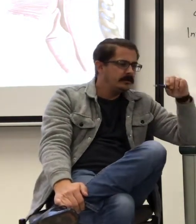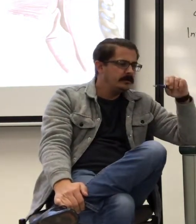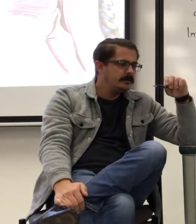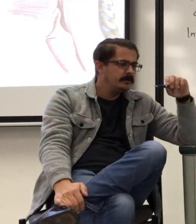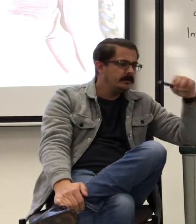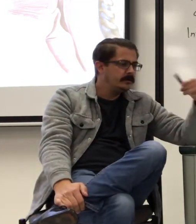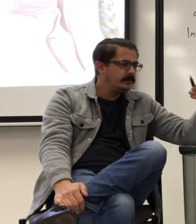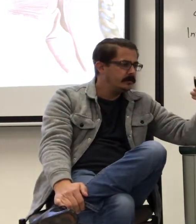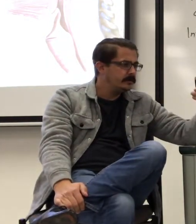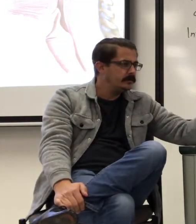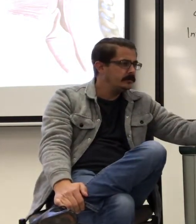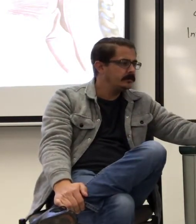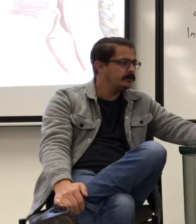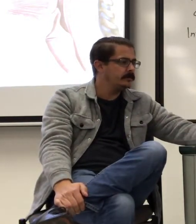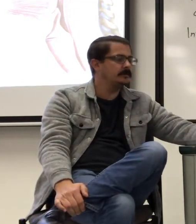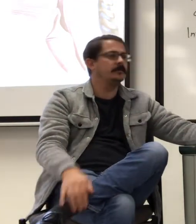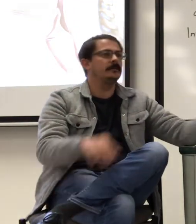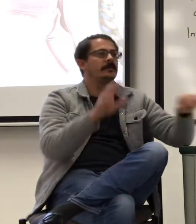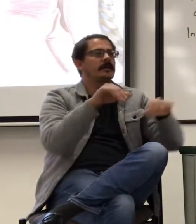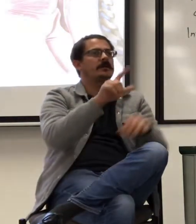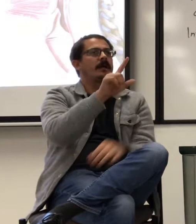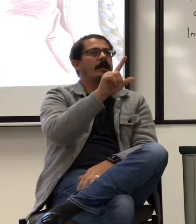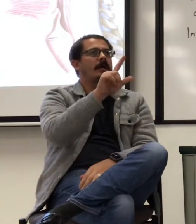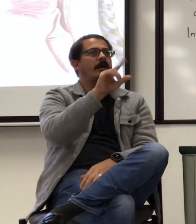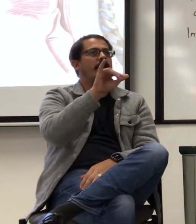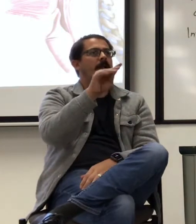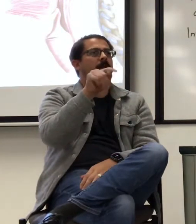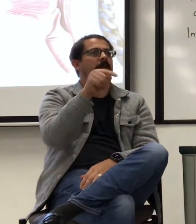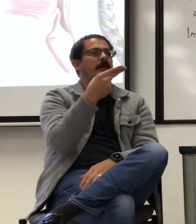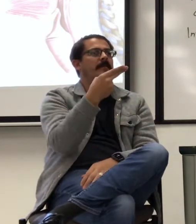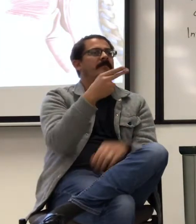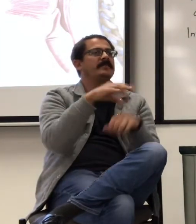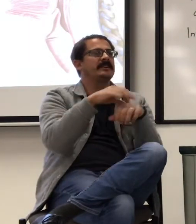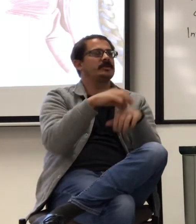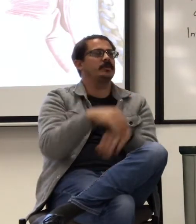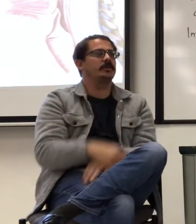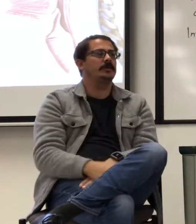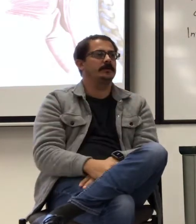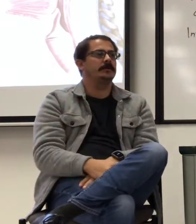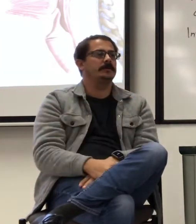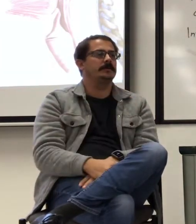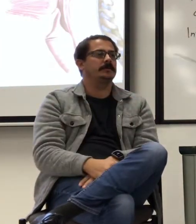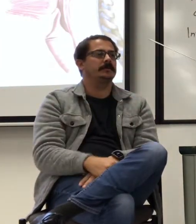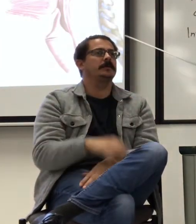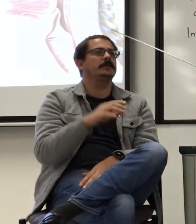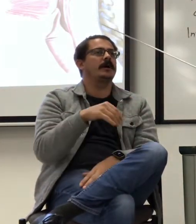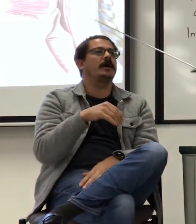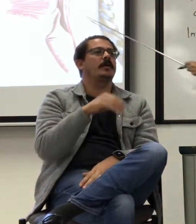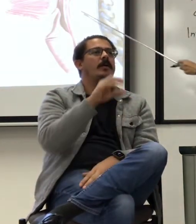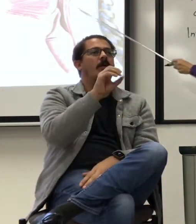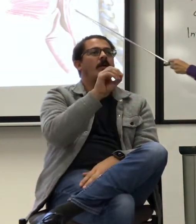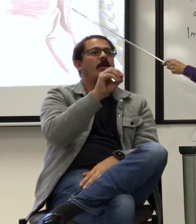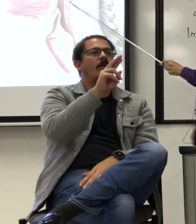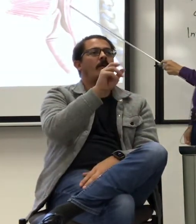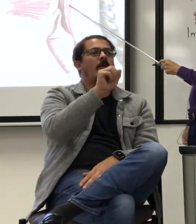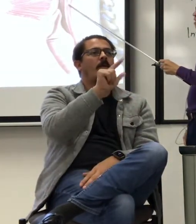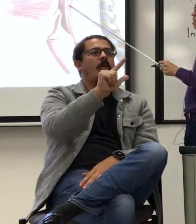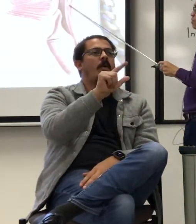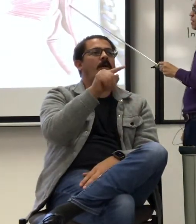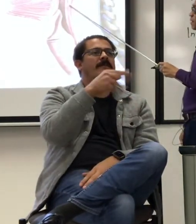Now the pharyngeal tonsil is lymph tissue. There's other lymph tissue there. Let me continue on with the oral pharynx, right behind the oral